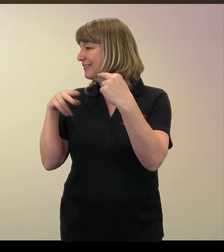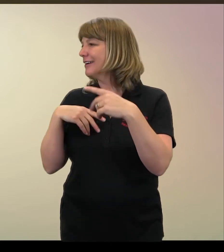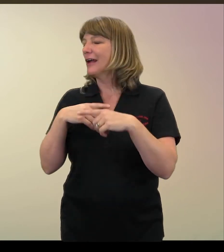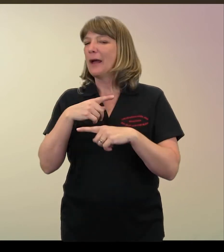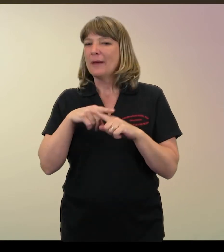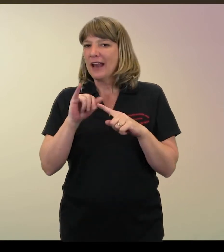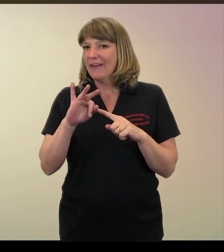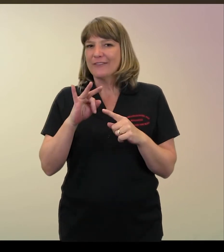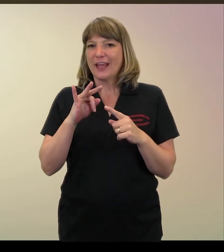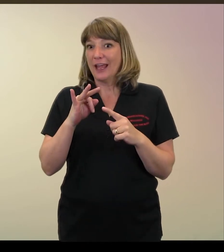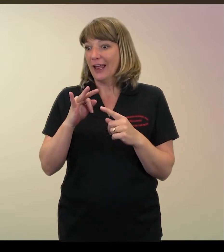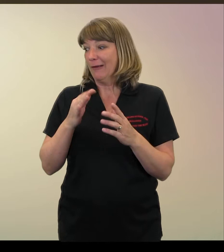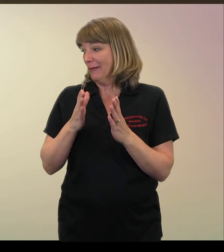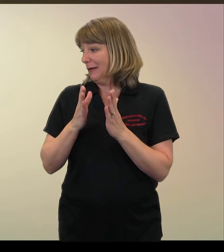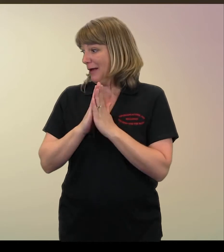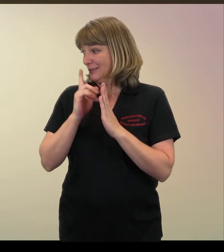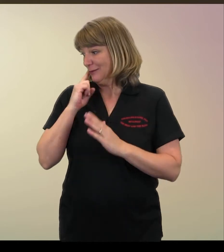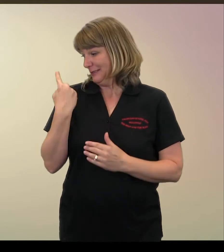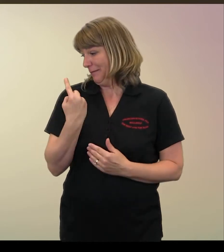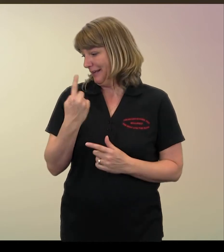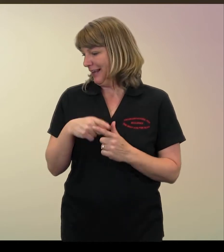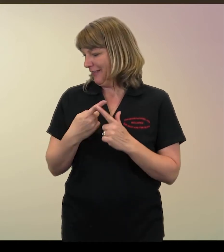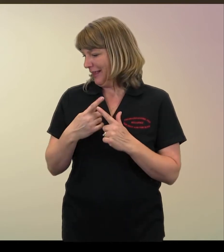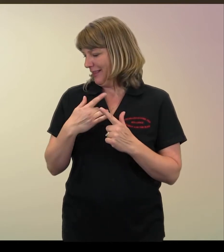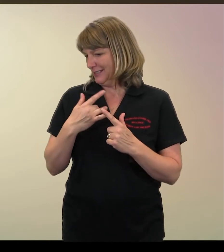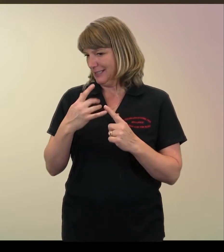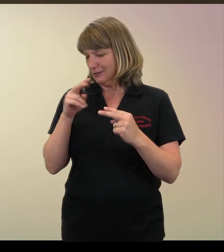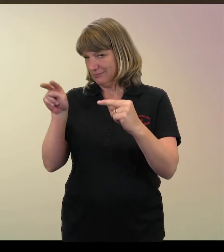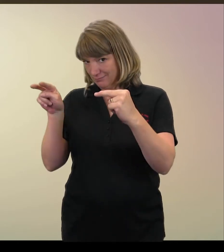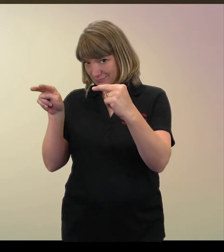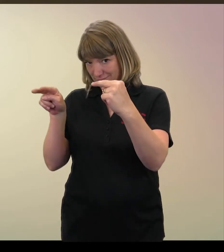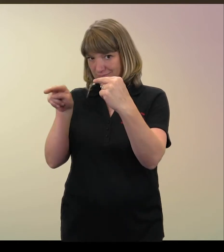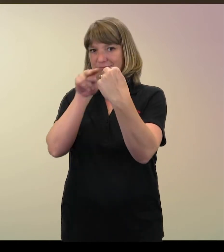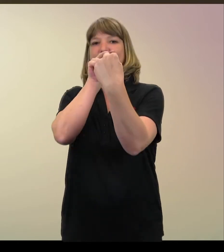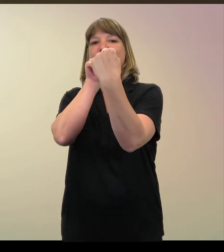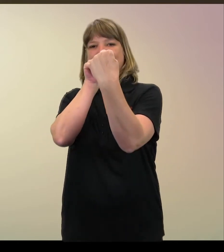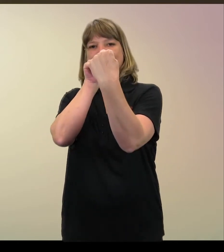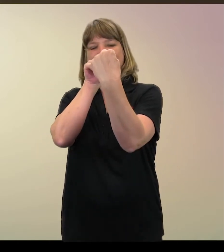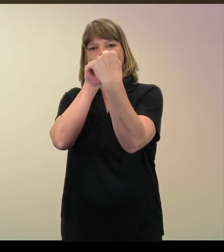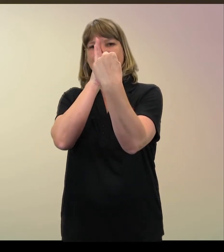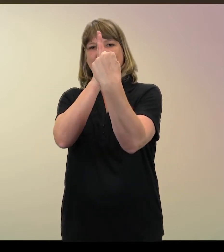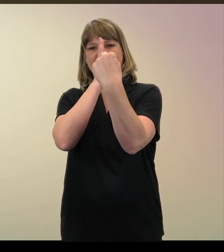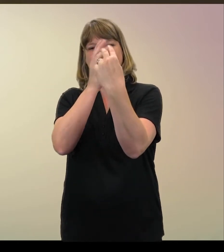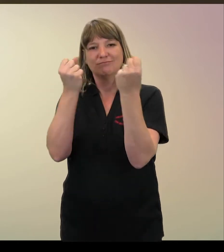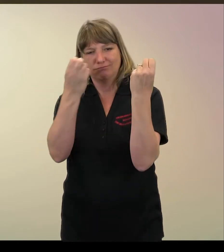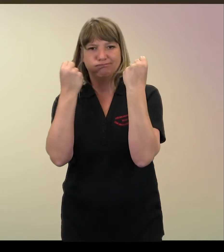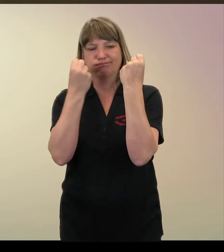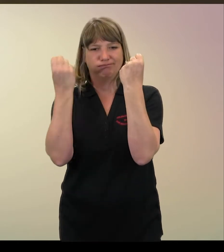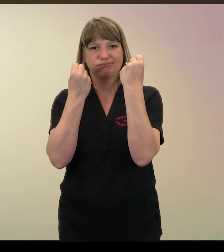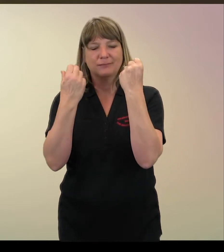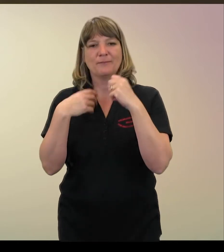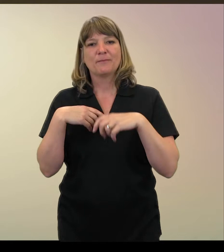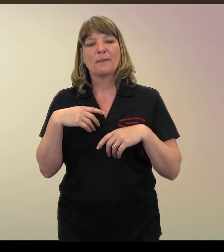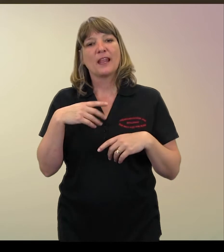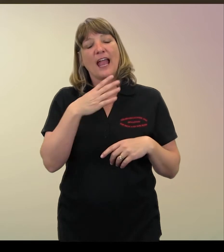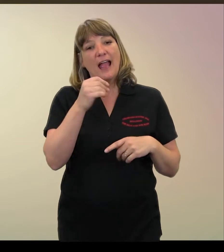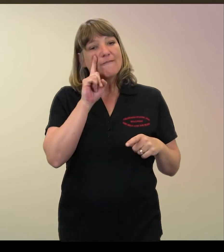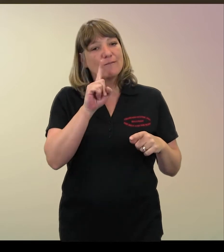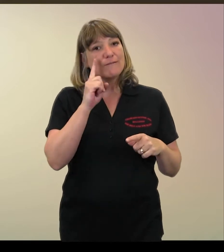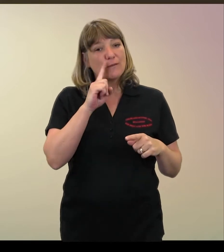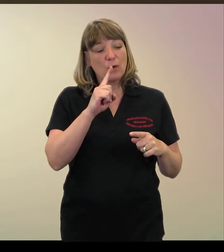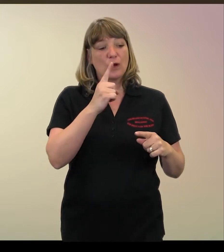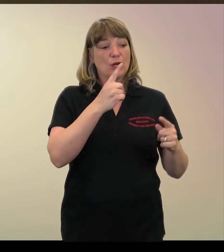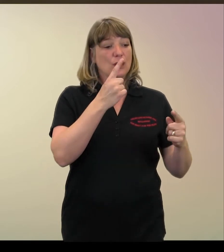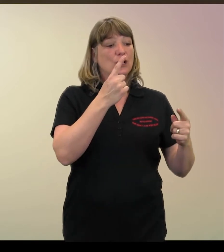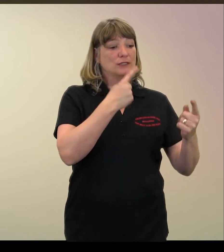otherwise, especially when they're making a request themselves for something, they usually direct their eye contact with the person that they're trying to communicate. Even